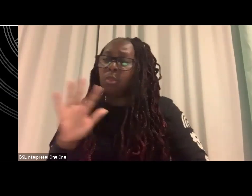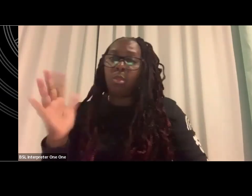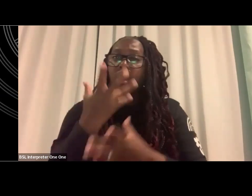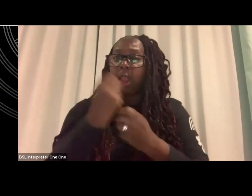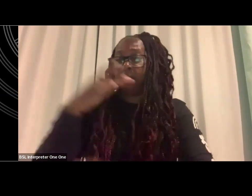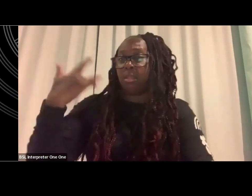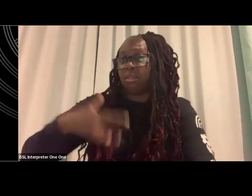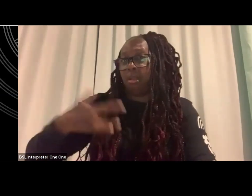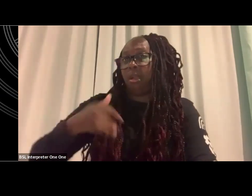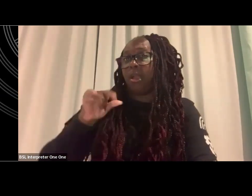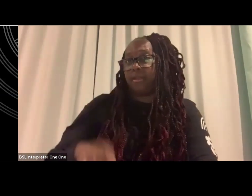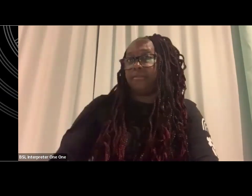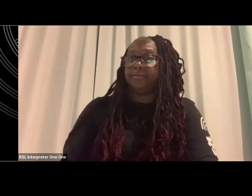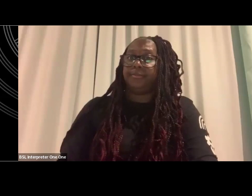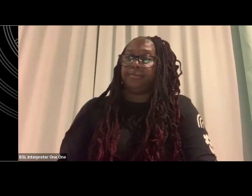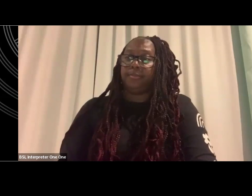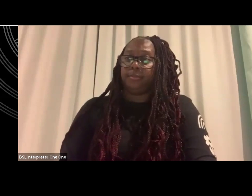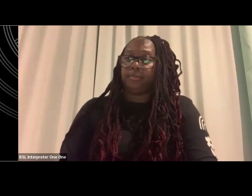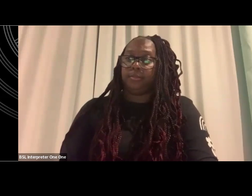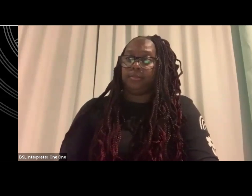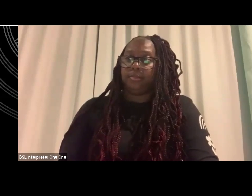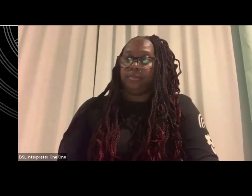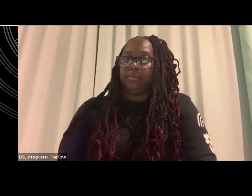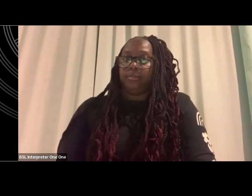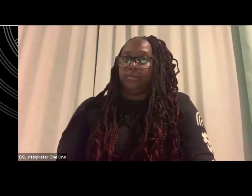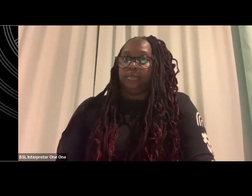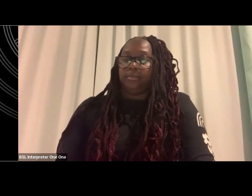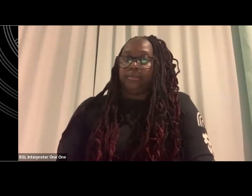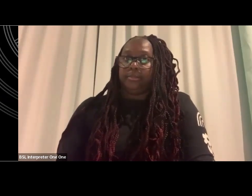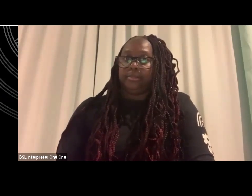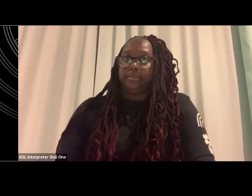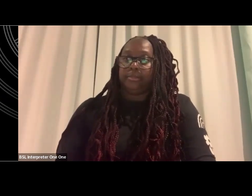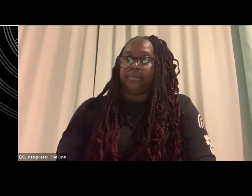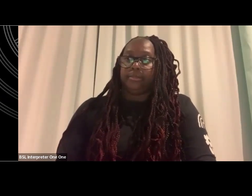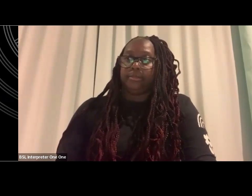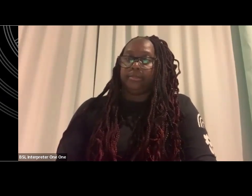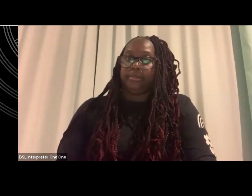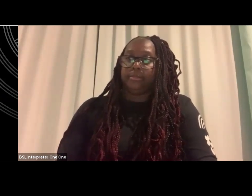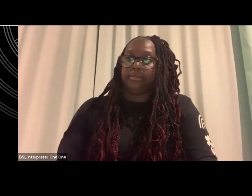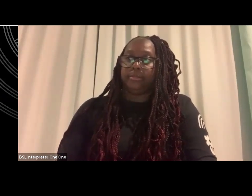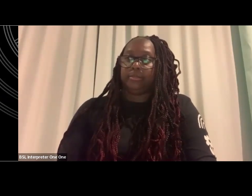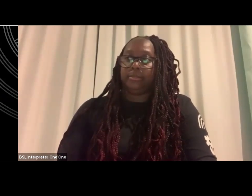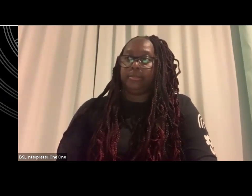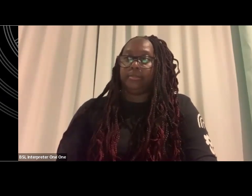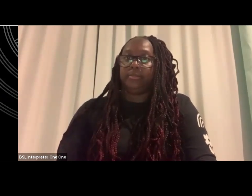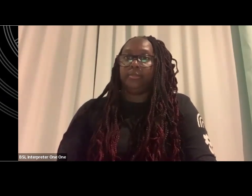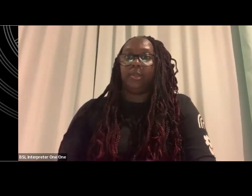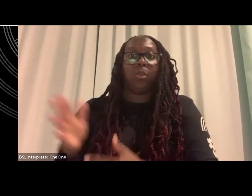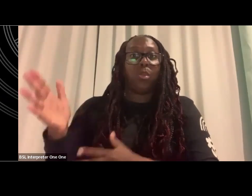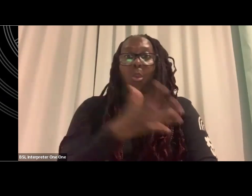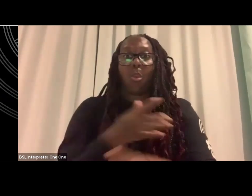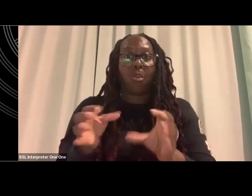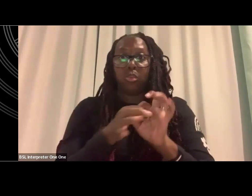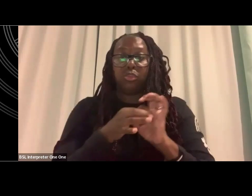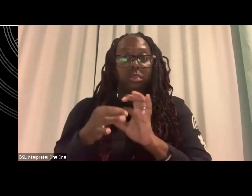facing at this turbulent time. I think we are all united, wherever we might come